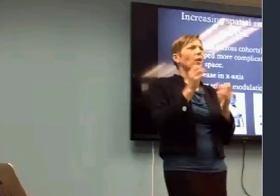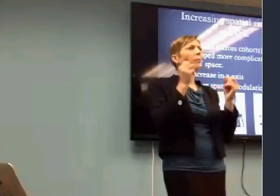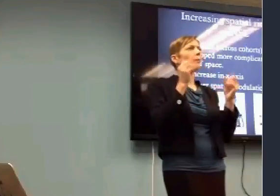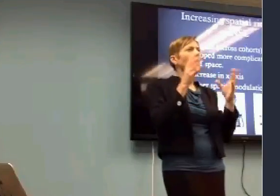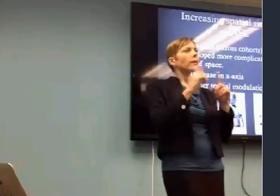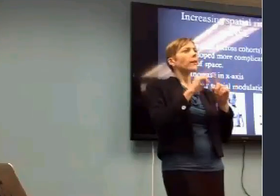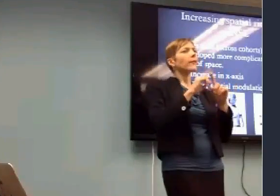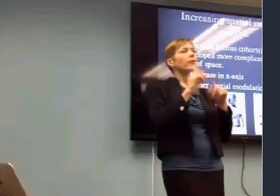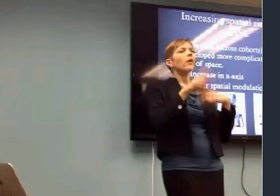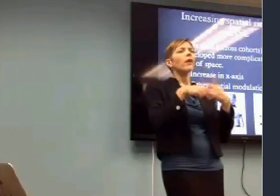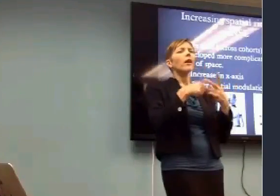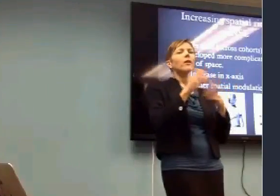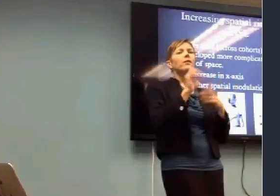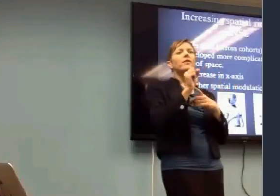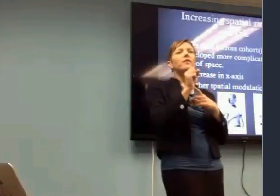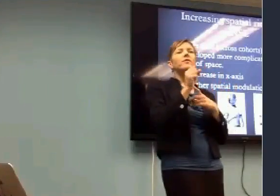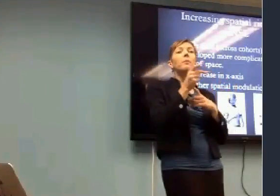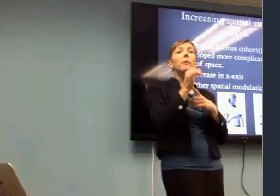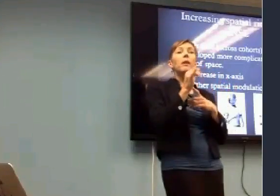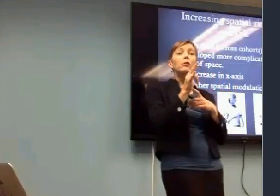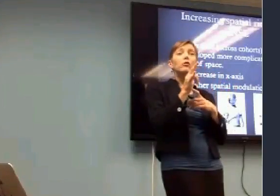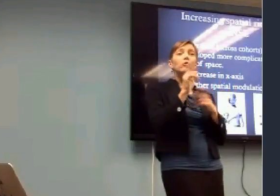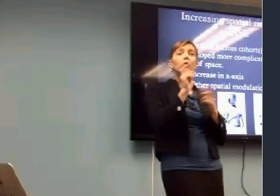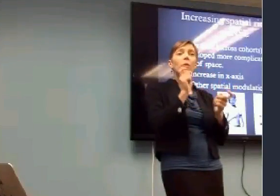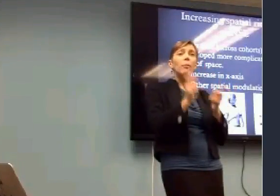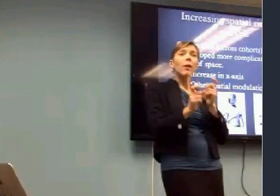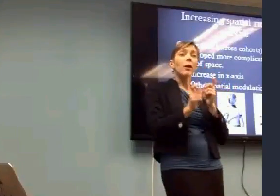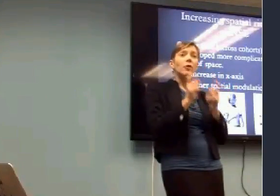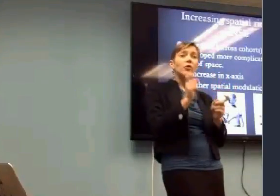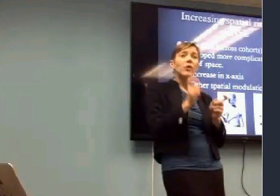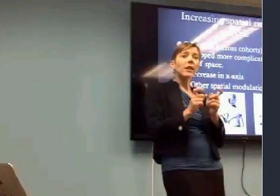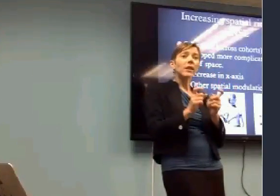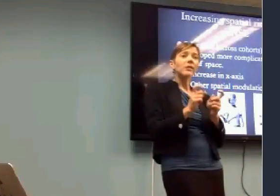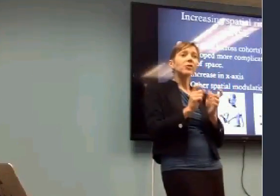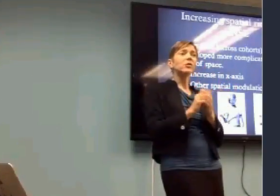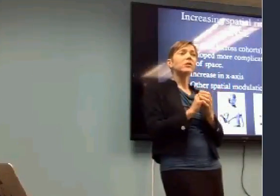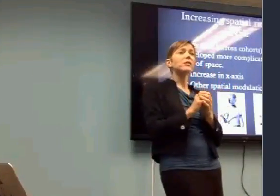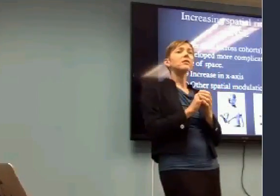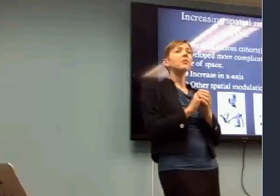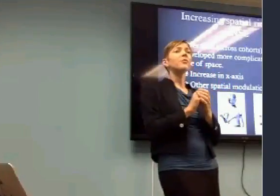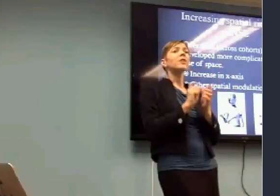Her research has found that there are many types of spatial modifications,